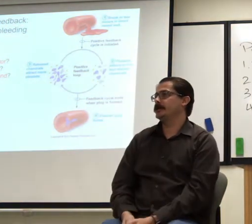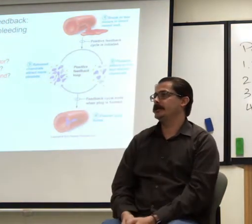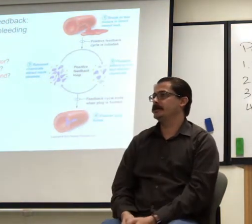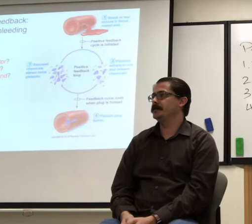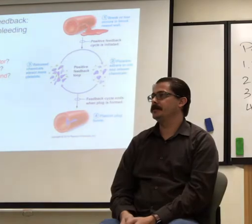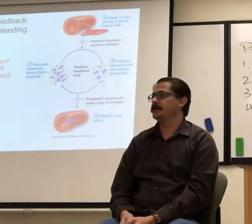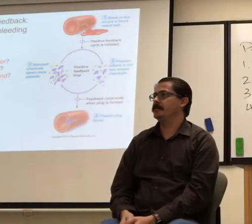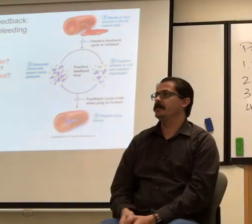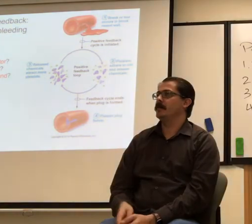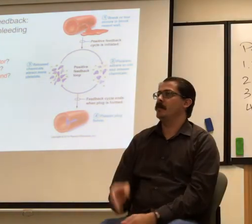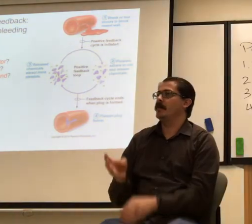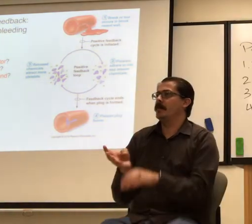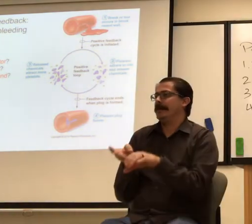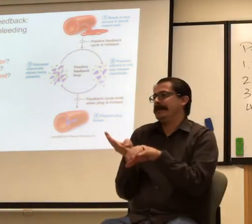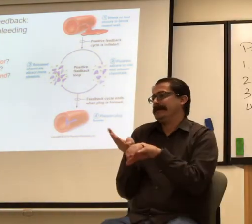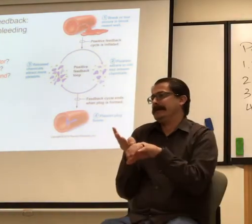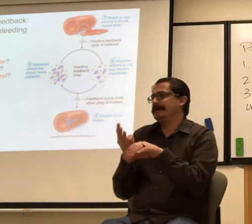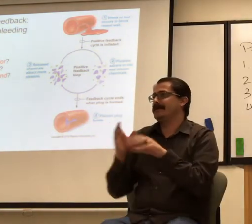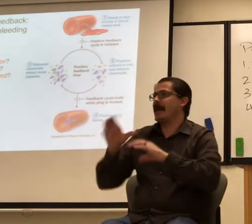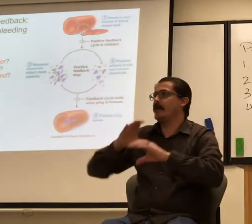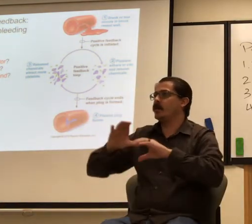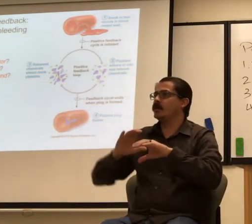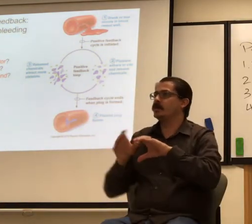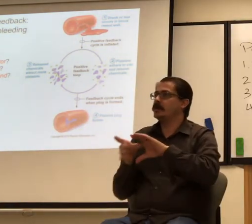Secrete chemicals.